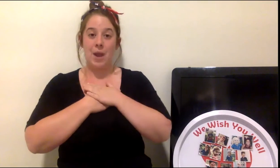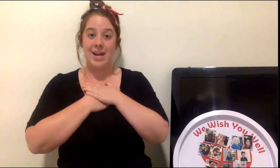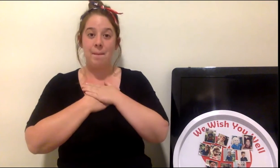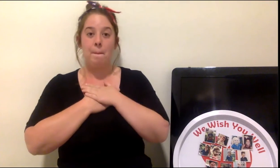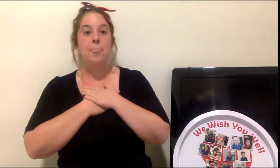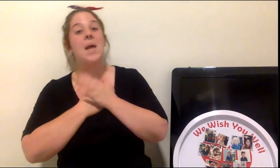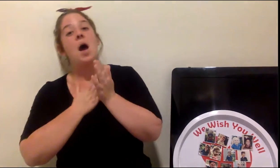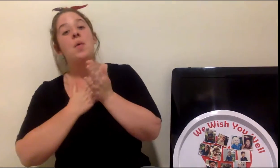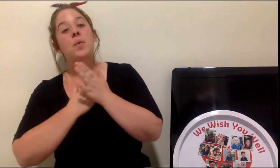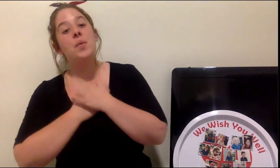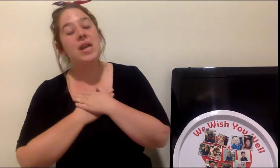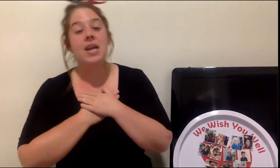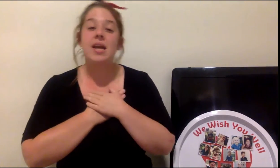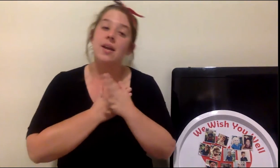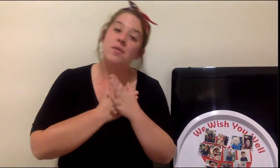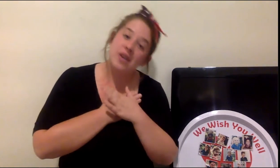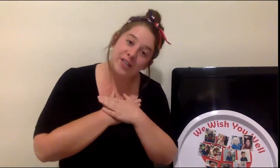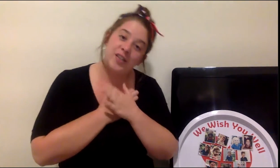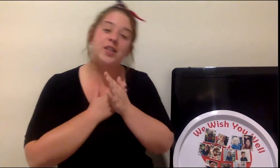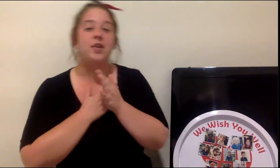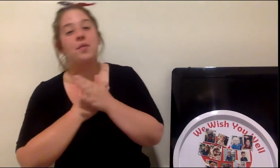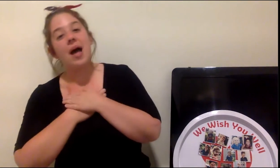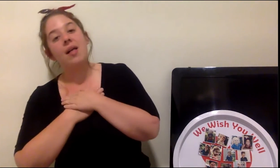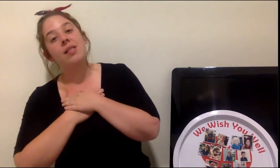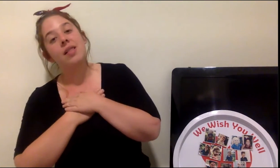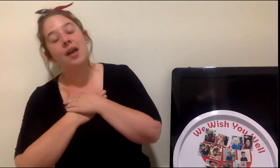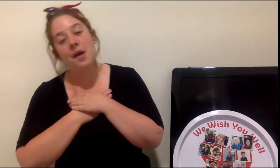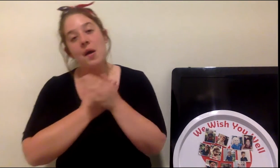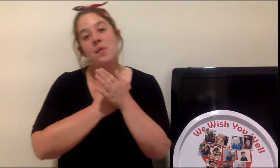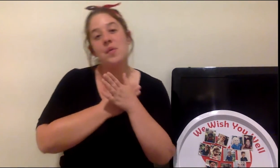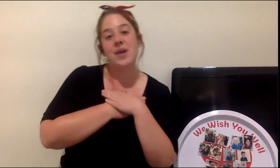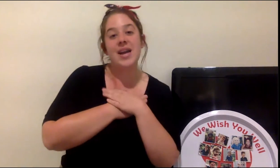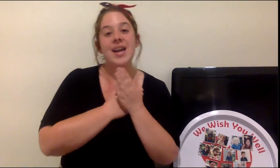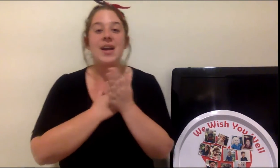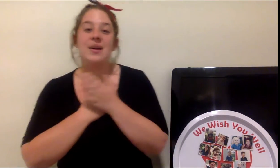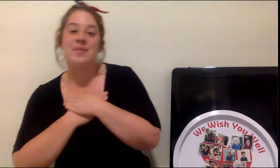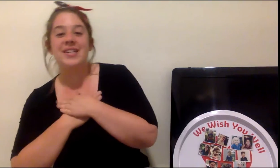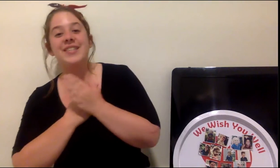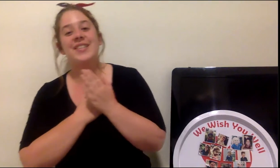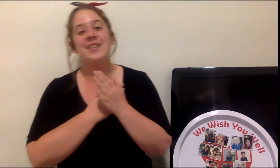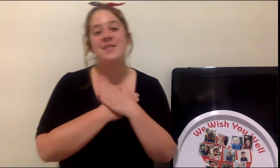Ready? We wish you well. We wish you